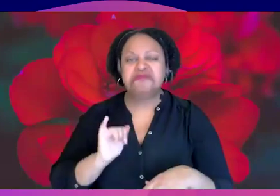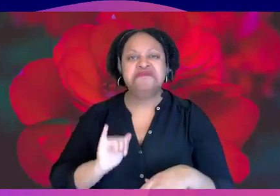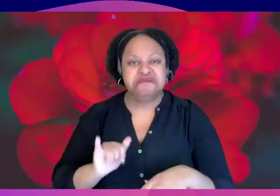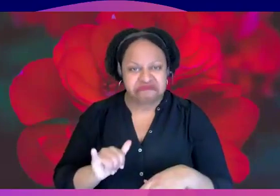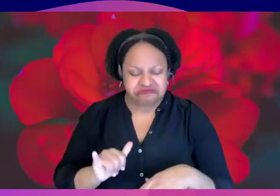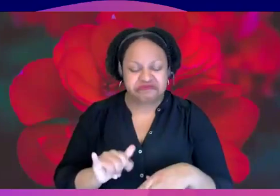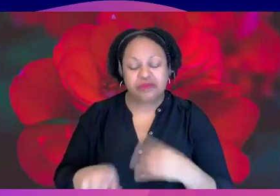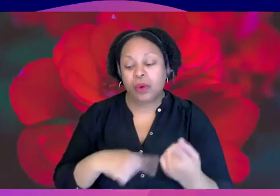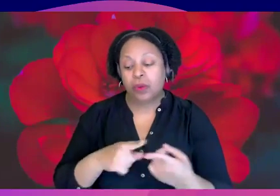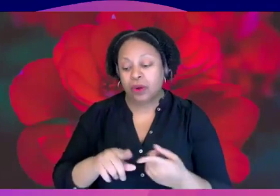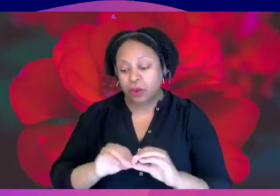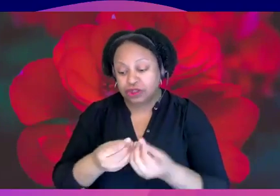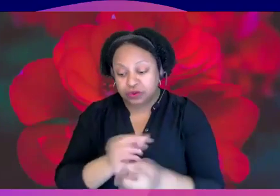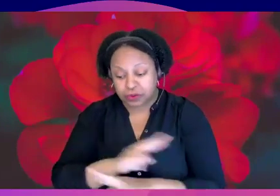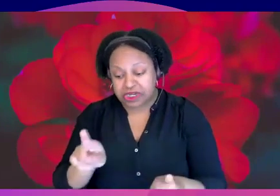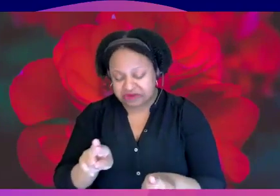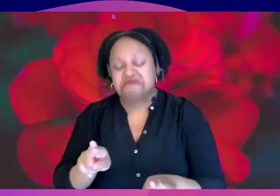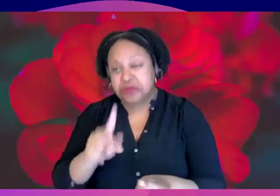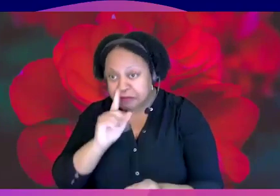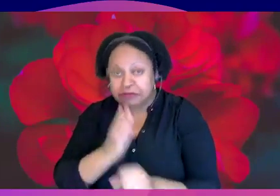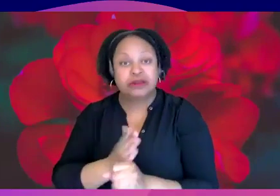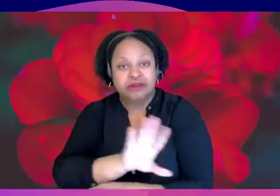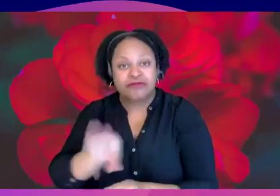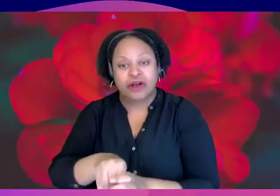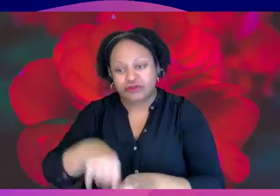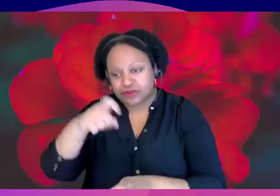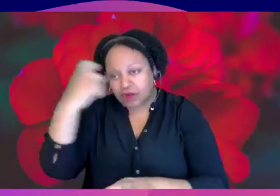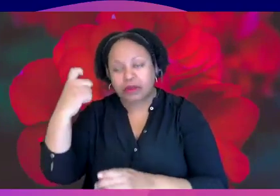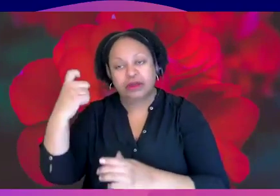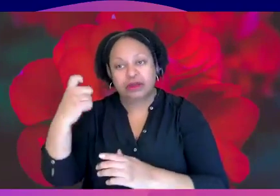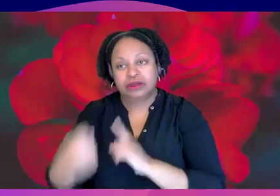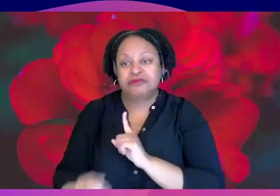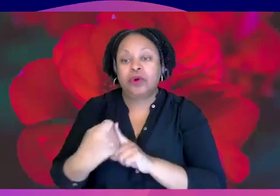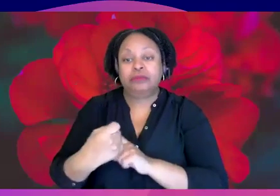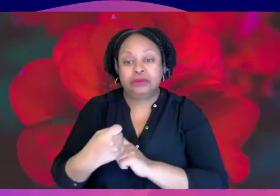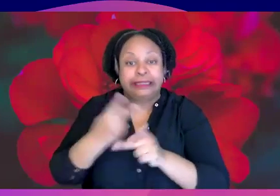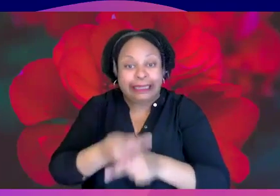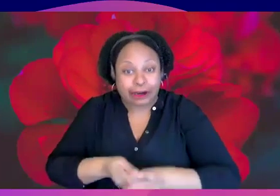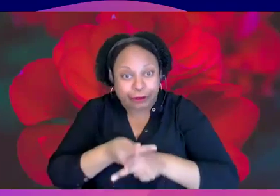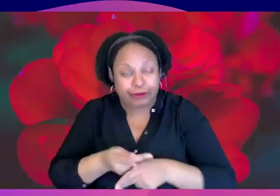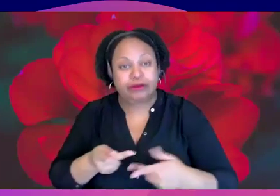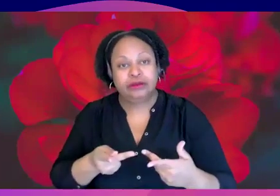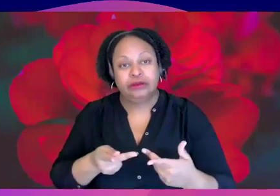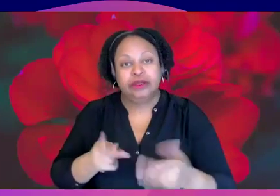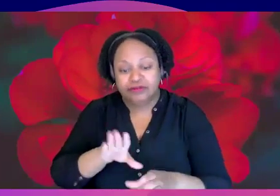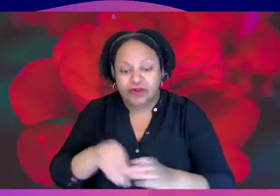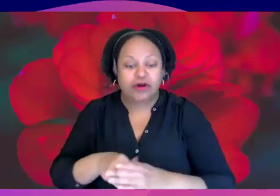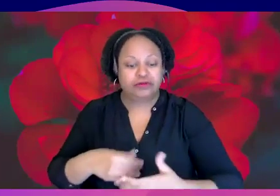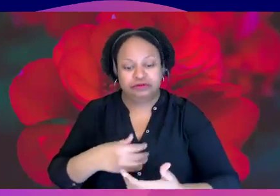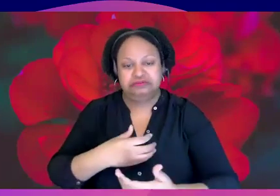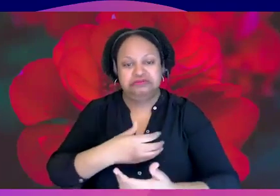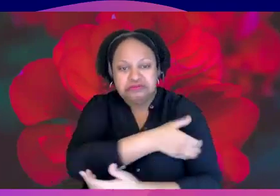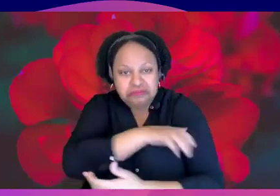to providing trauma-informed care engage with the principles of trauma-informed care, empowerment,